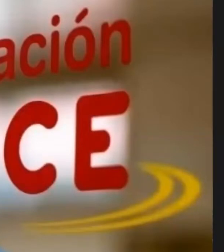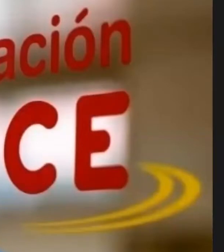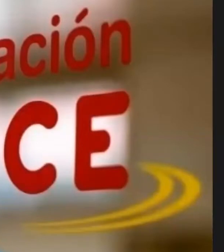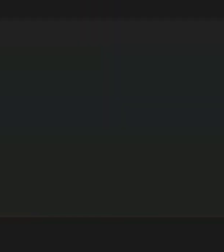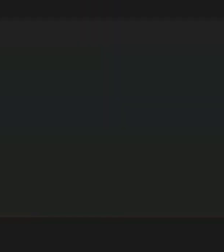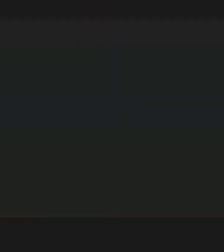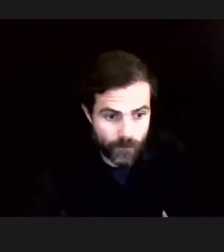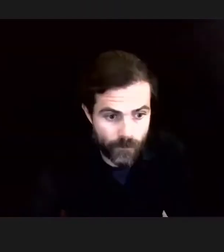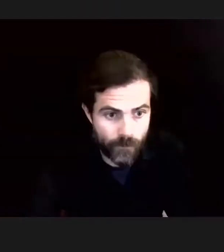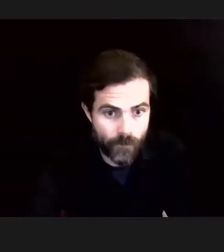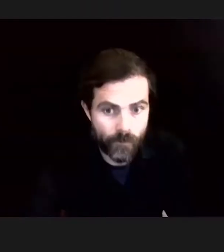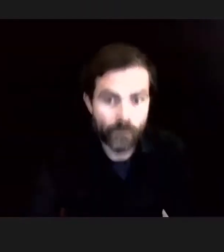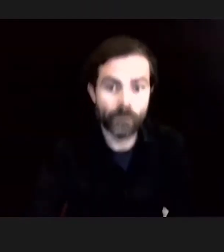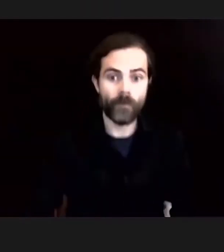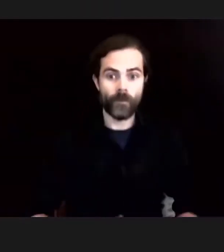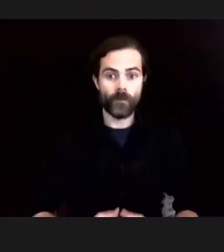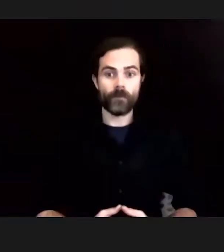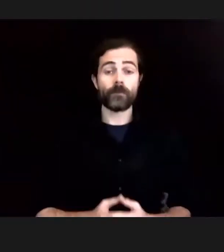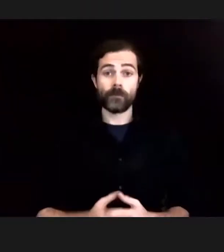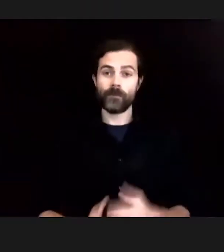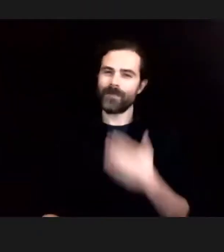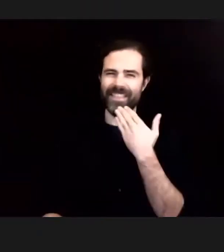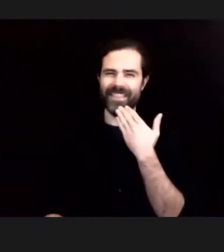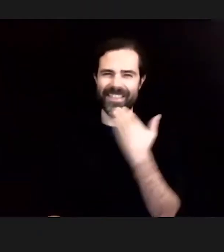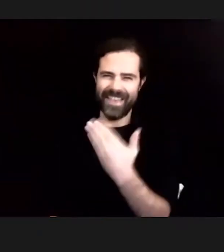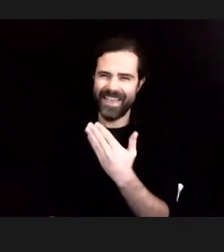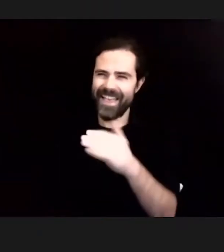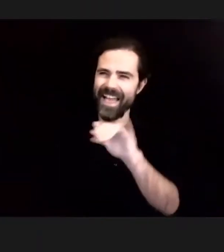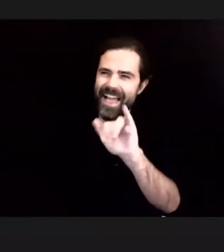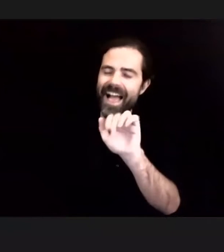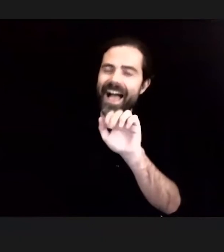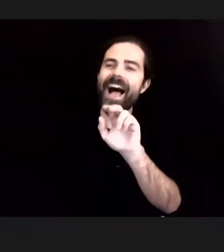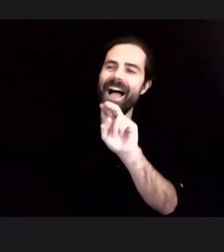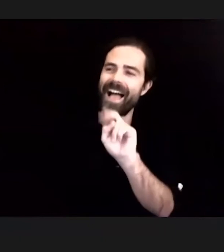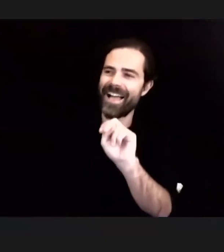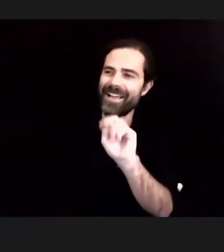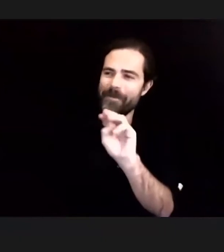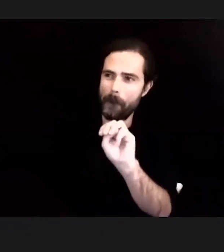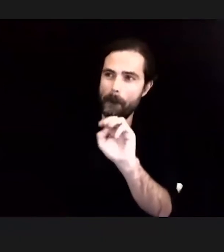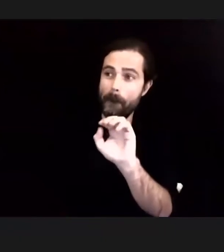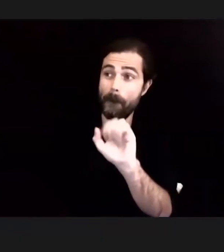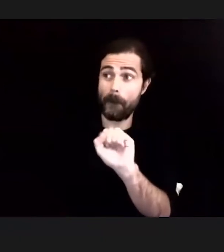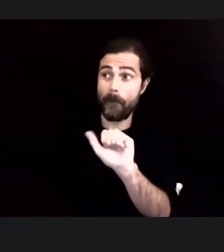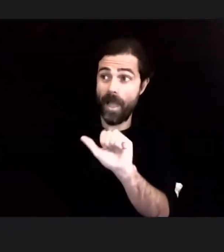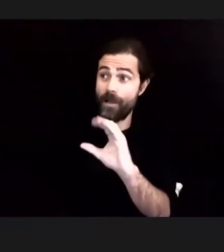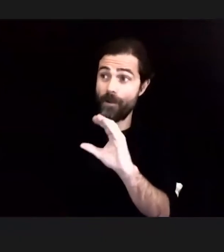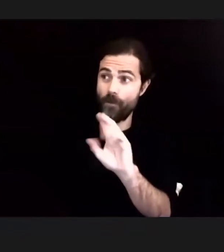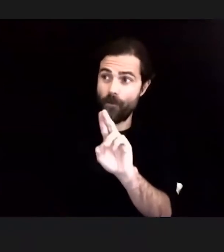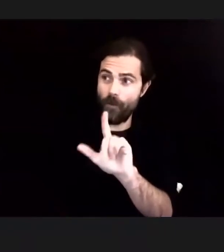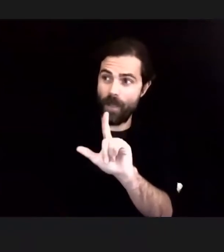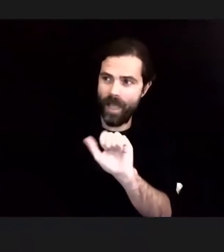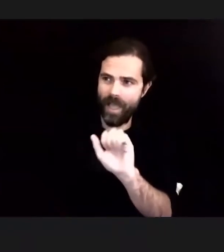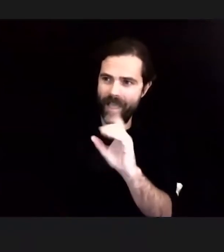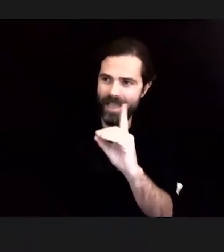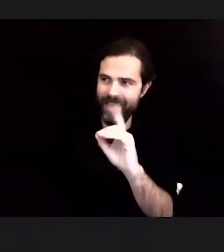Thank you, Inmaculada. Certainly, all the directives you mentioned, and of course the European